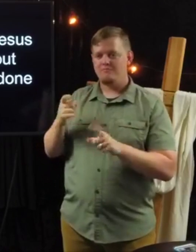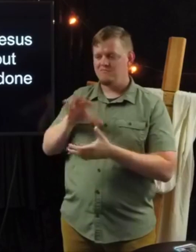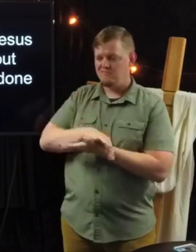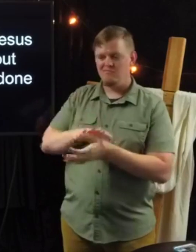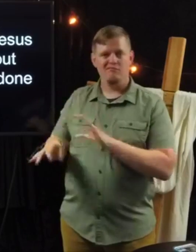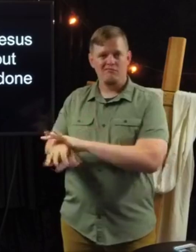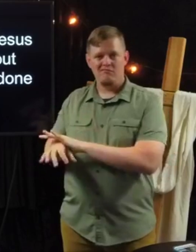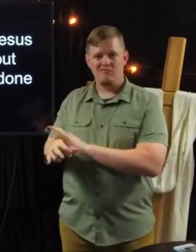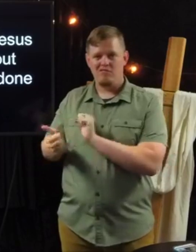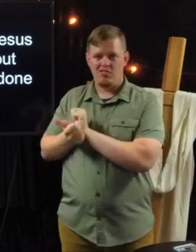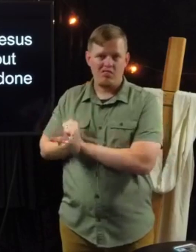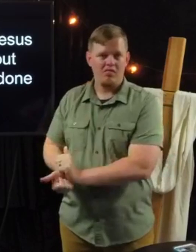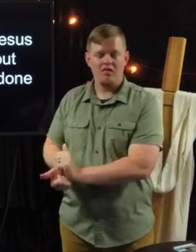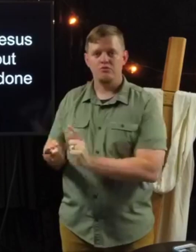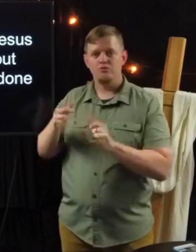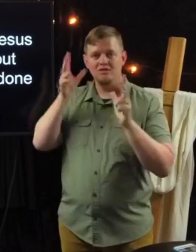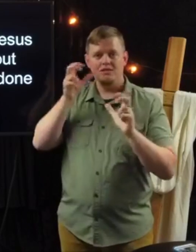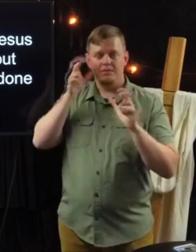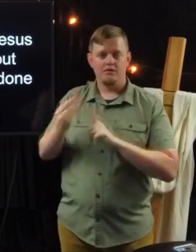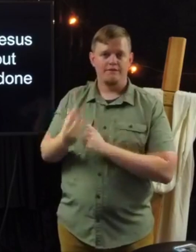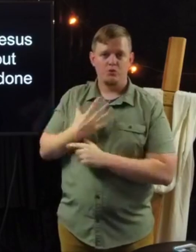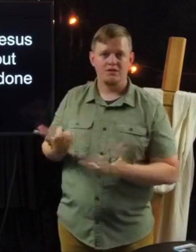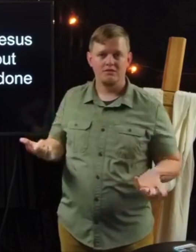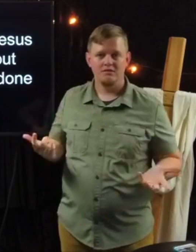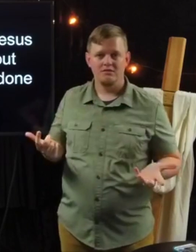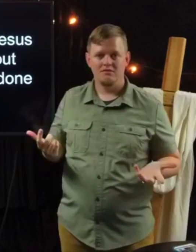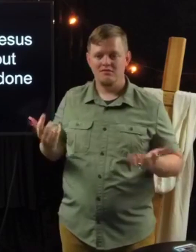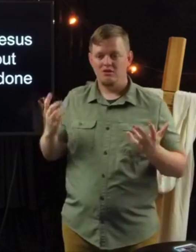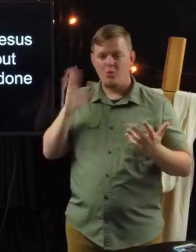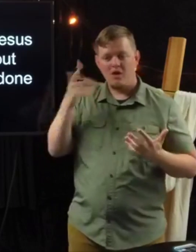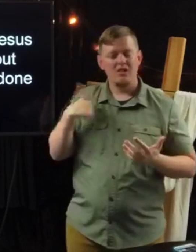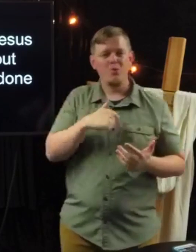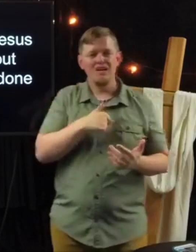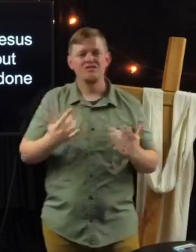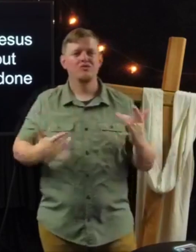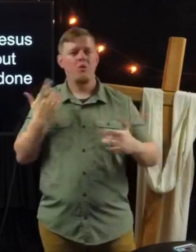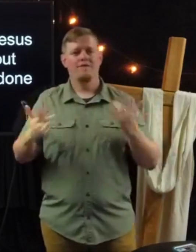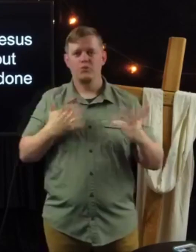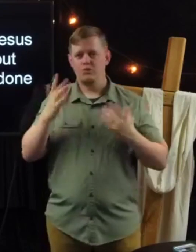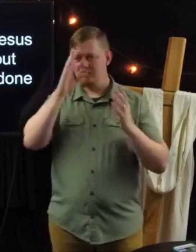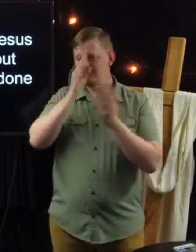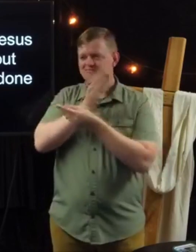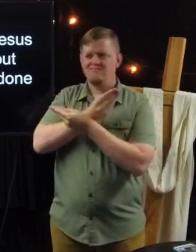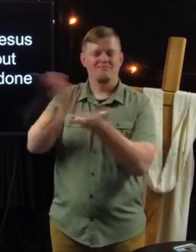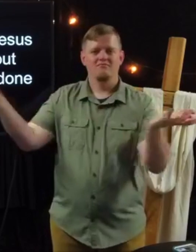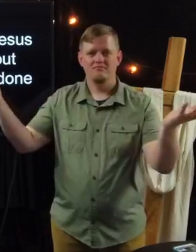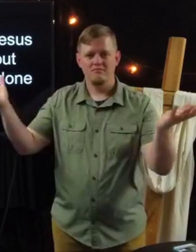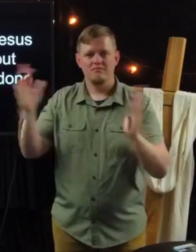from chains, from slavery and demonic influence? Will we, like that man, joyfully